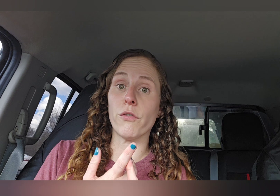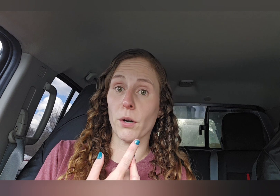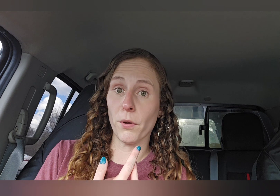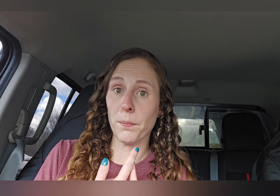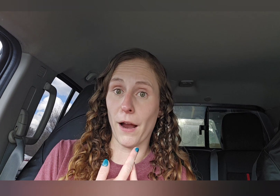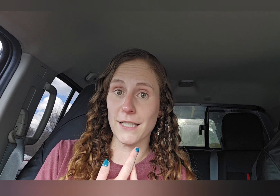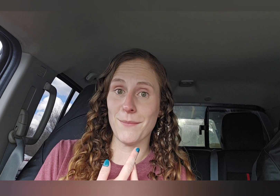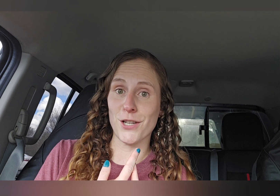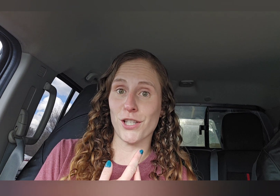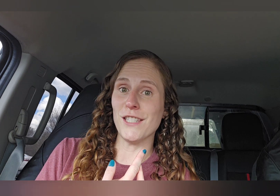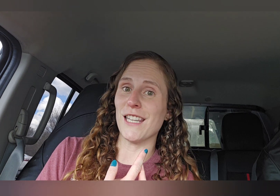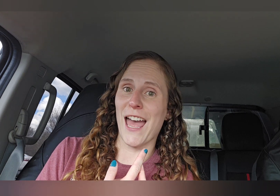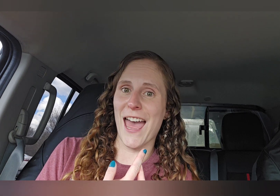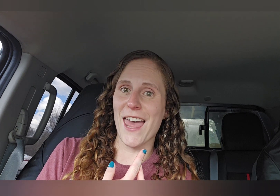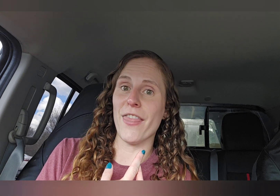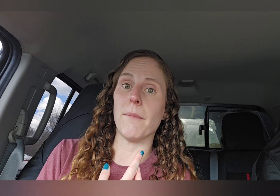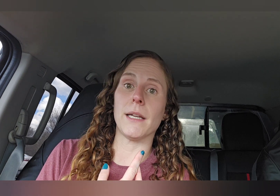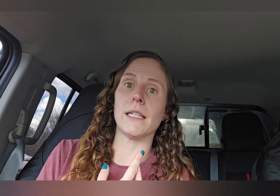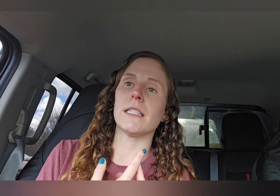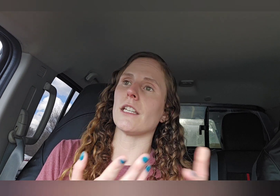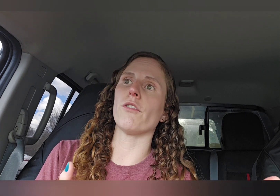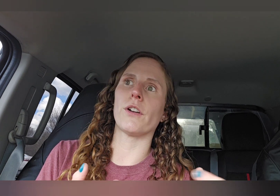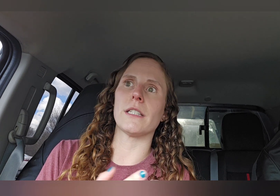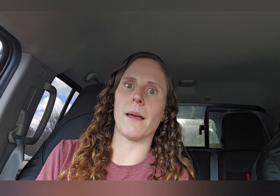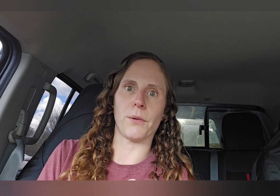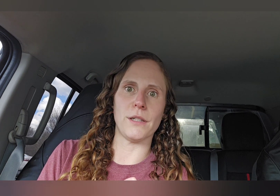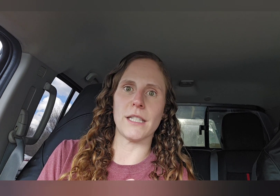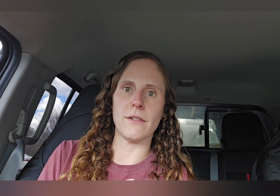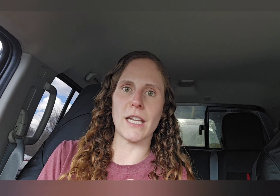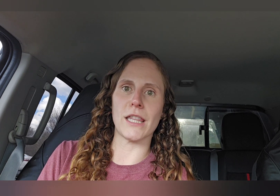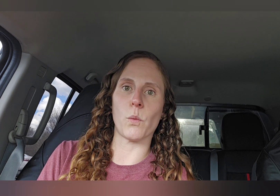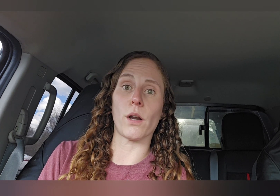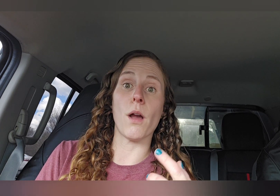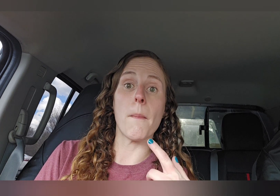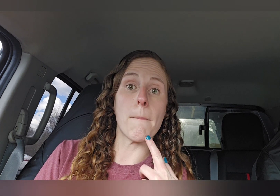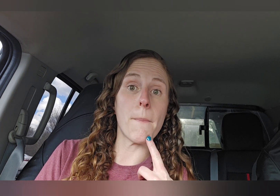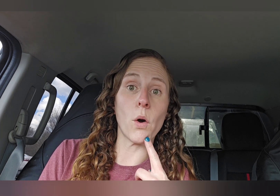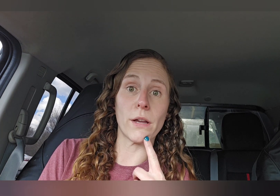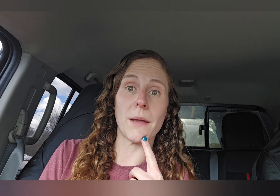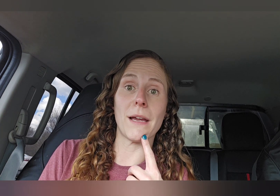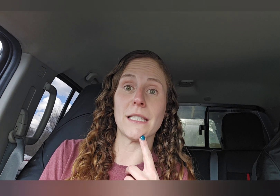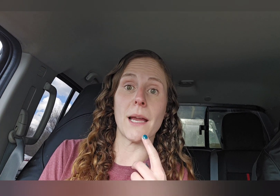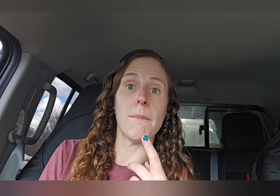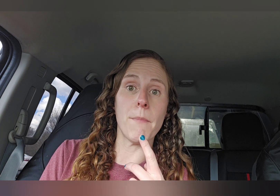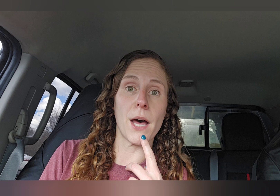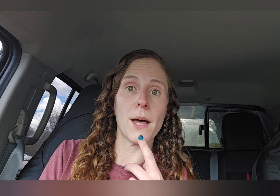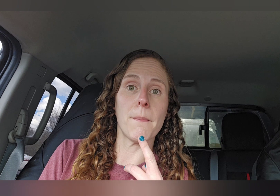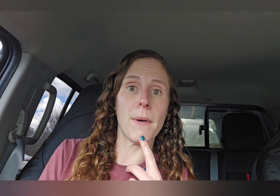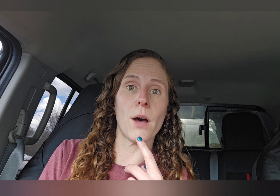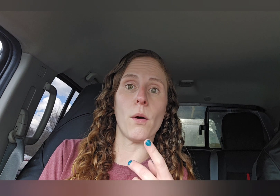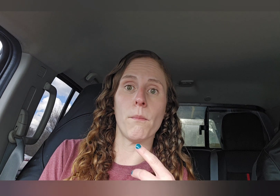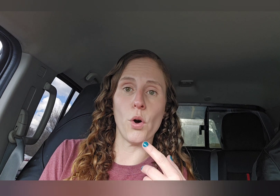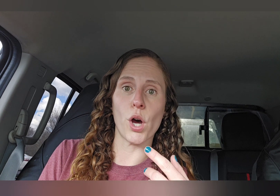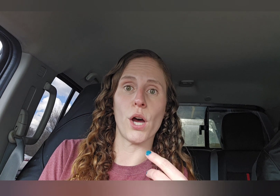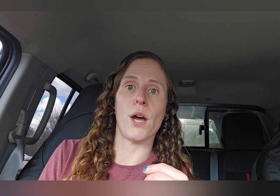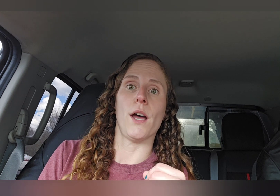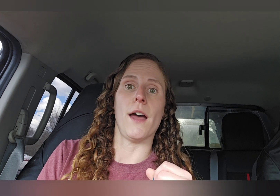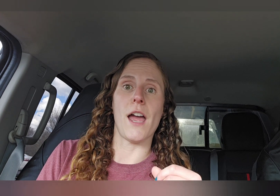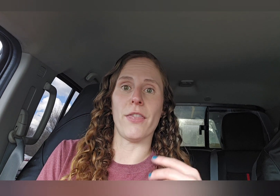verbal approximations, and that means, so for example, instead of saying the word more, they might say ma, or more. And they